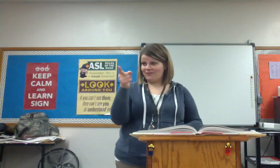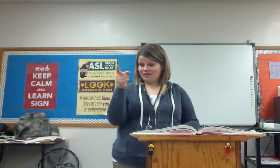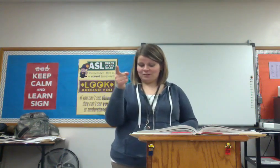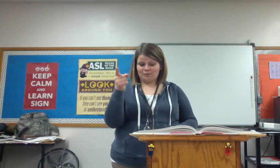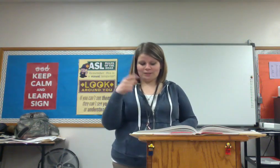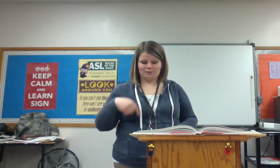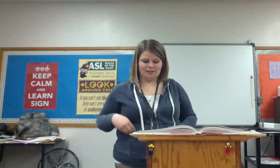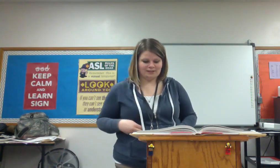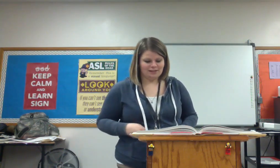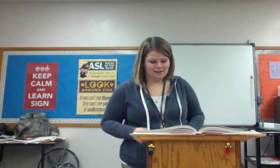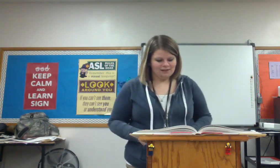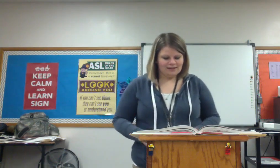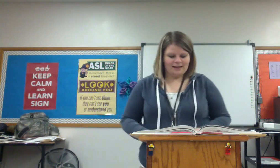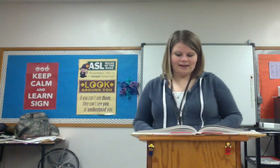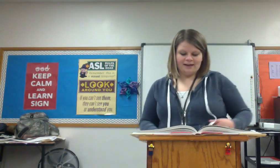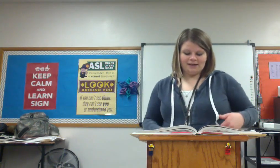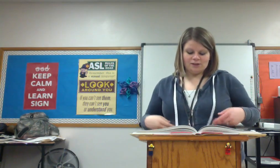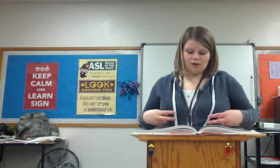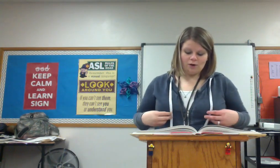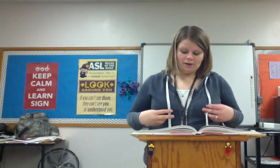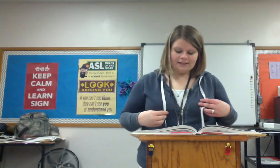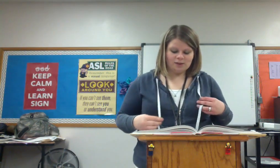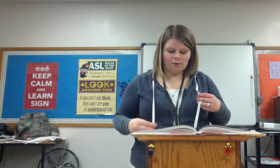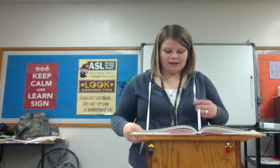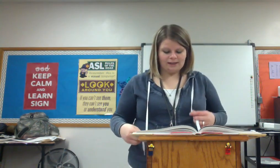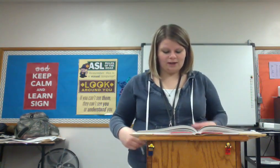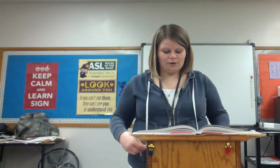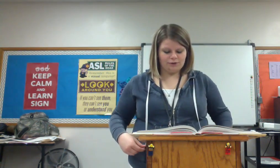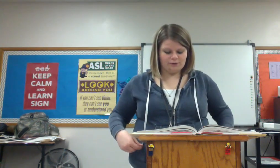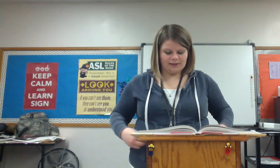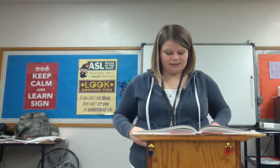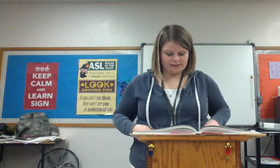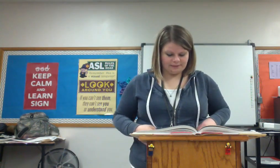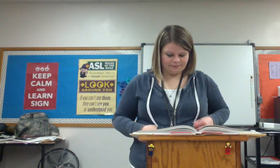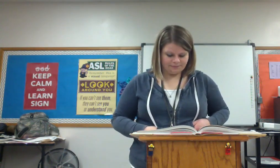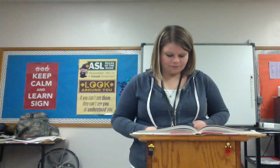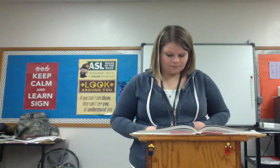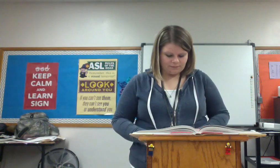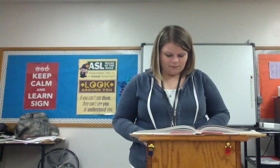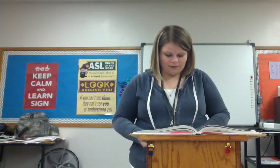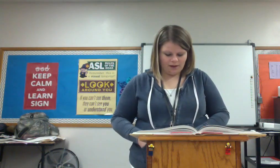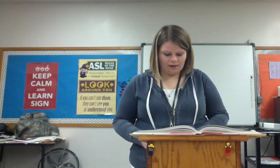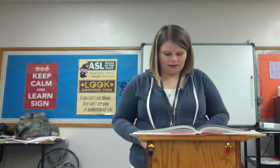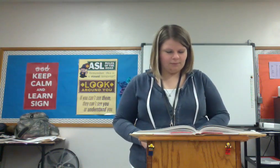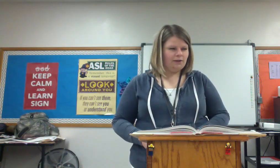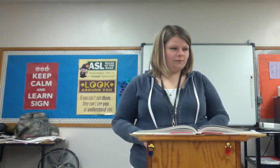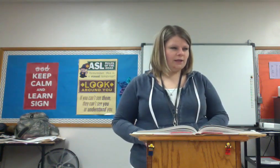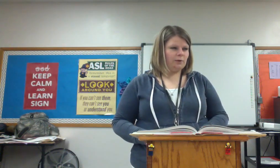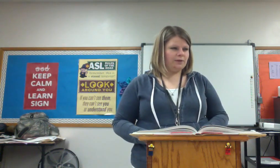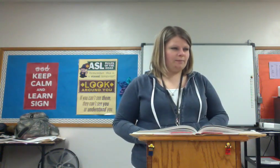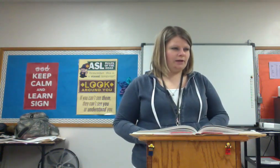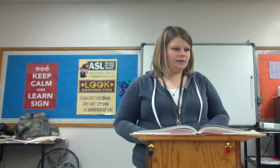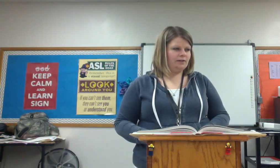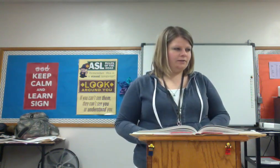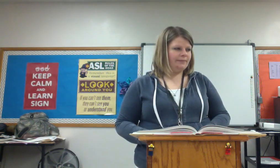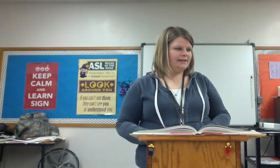facial expression with it. Okay, so let's quickly go through this. We can work with a partner. Pick a